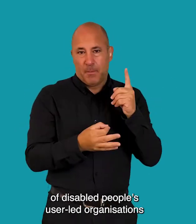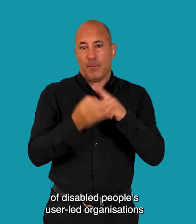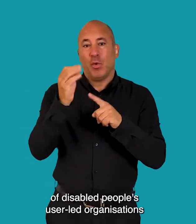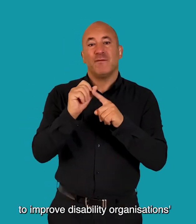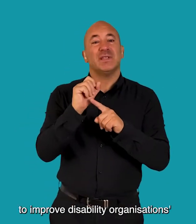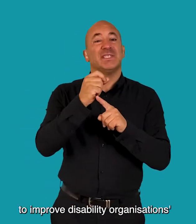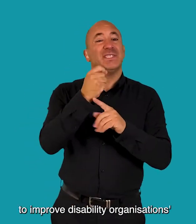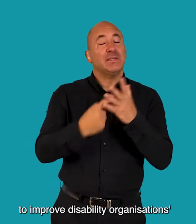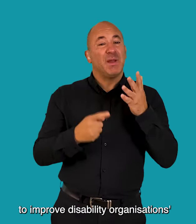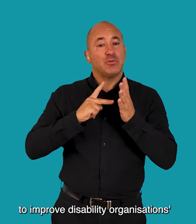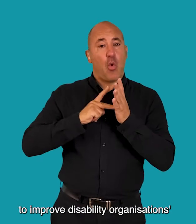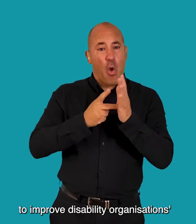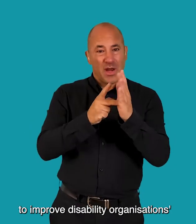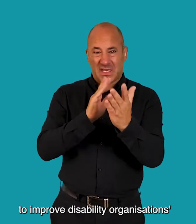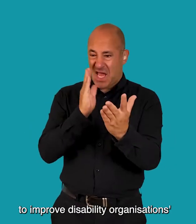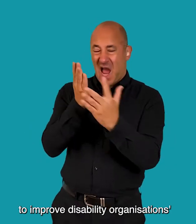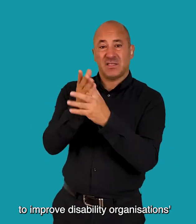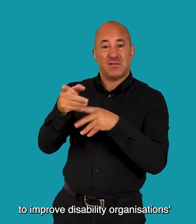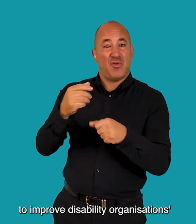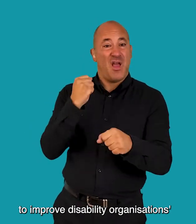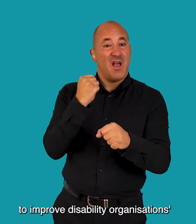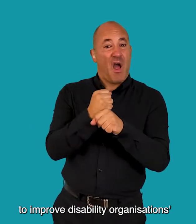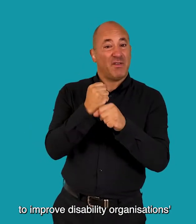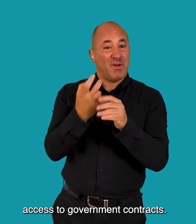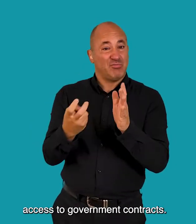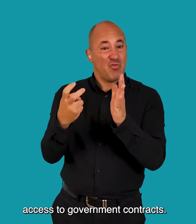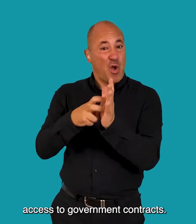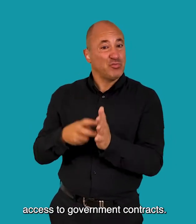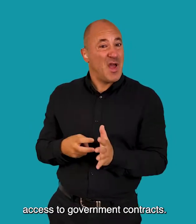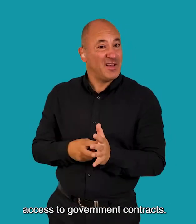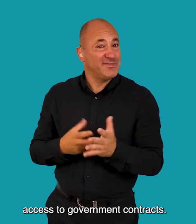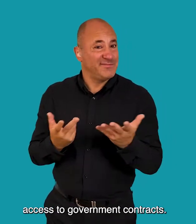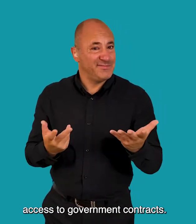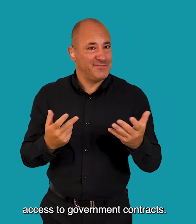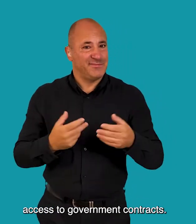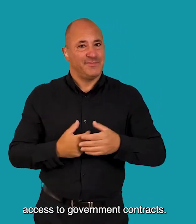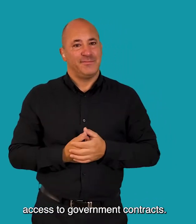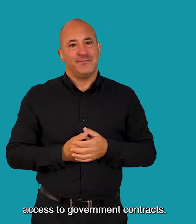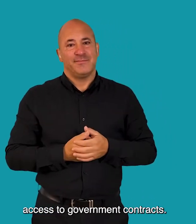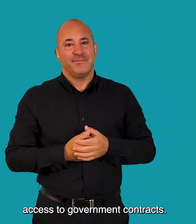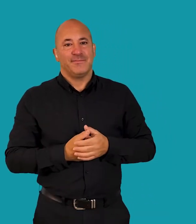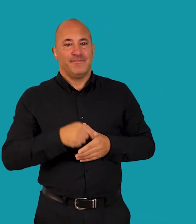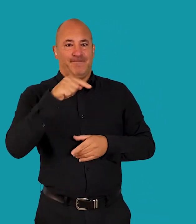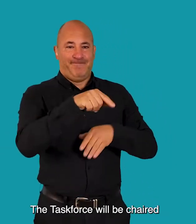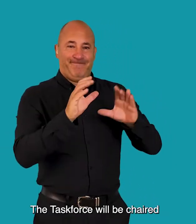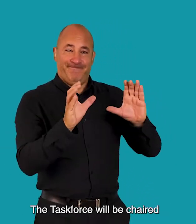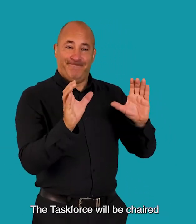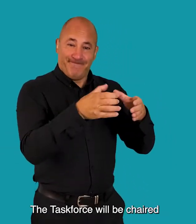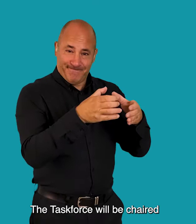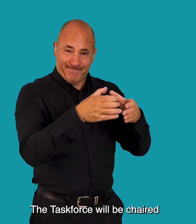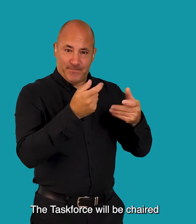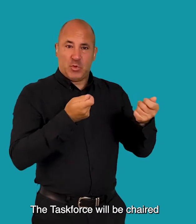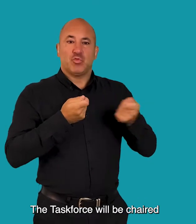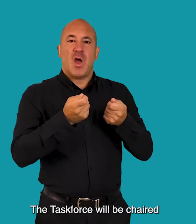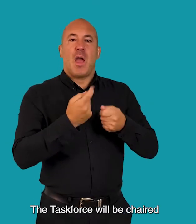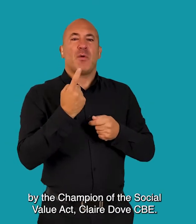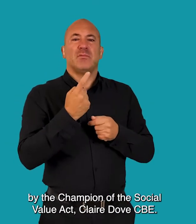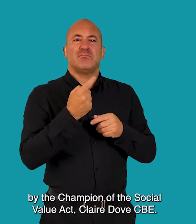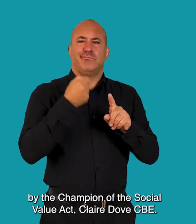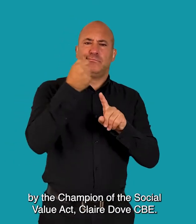to improve disability organisations' access to government contracts. The task force will be chaired by the champion